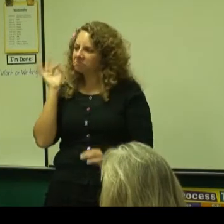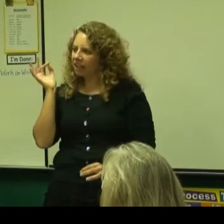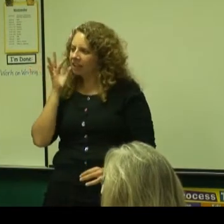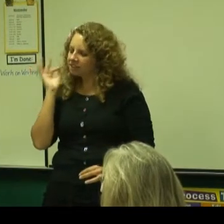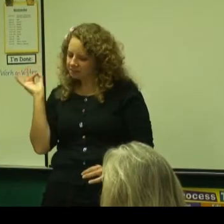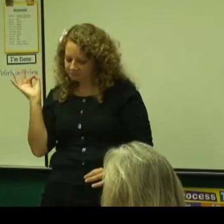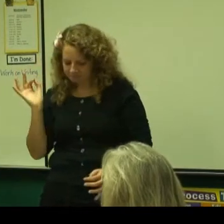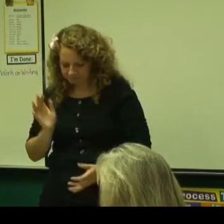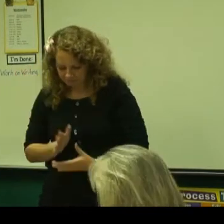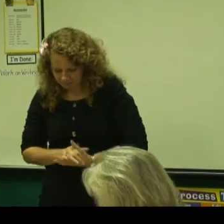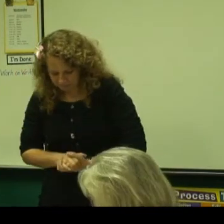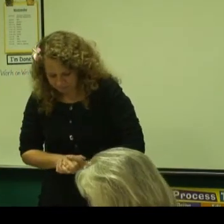Cat.